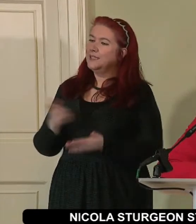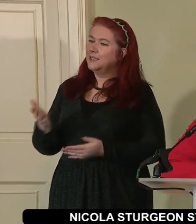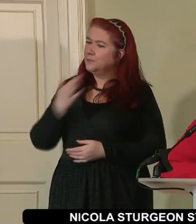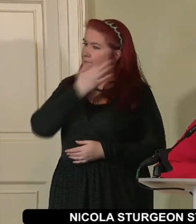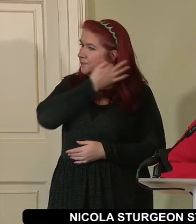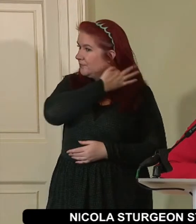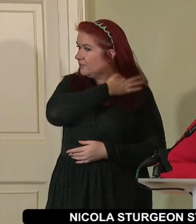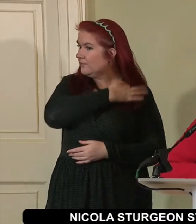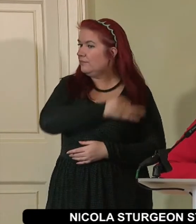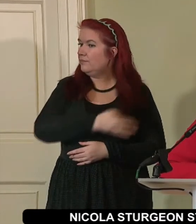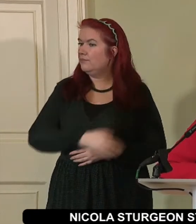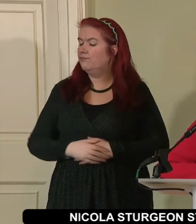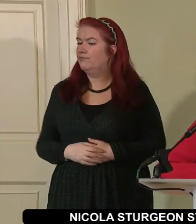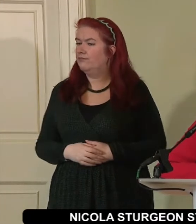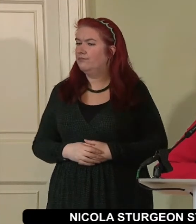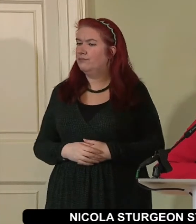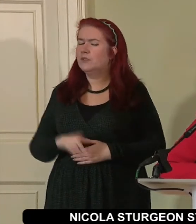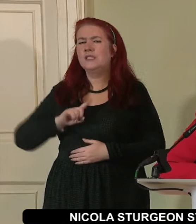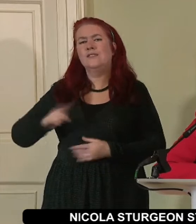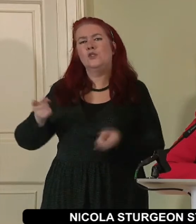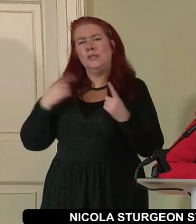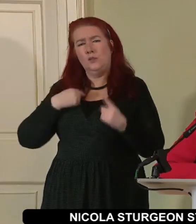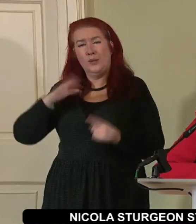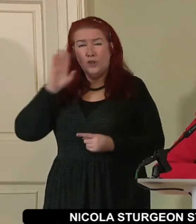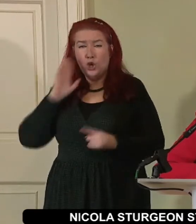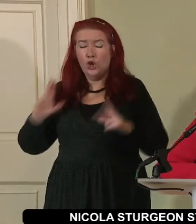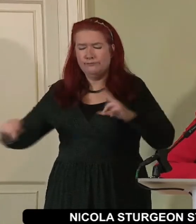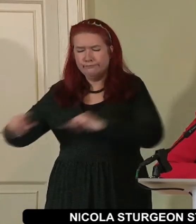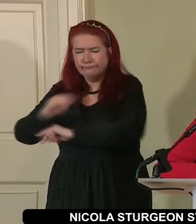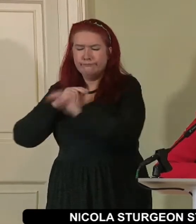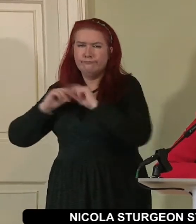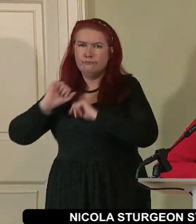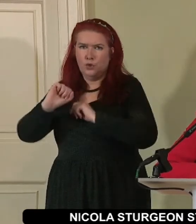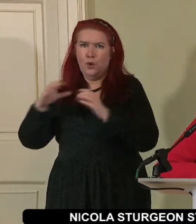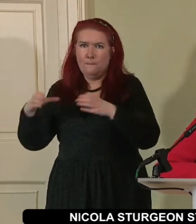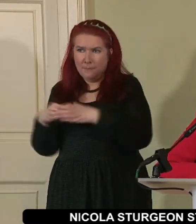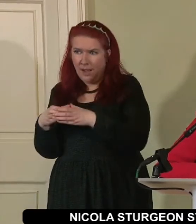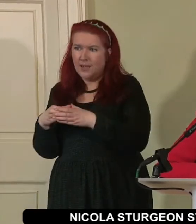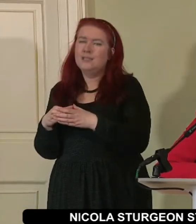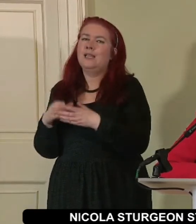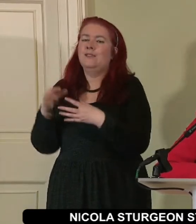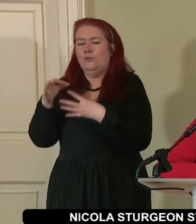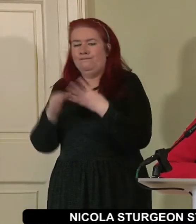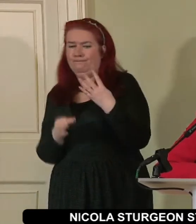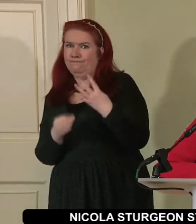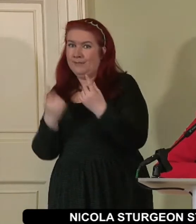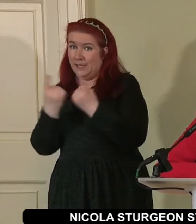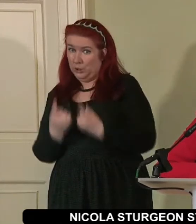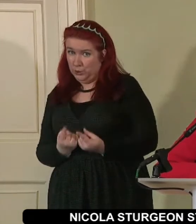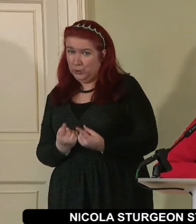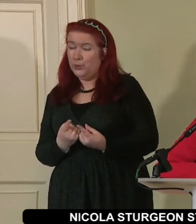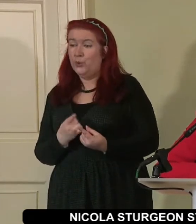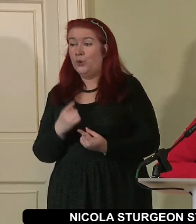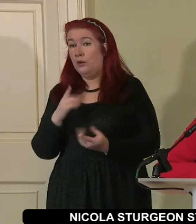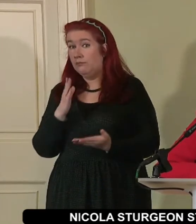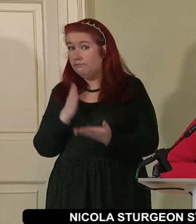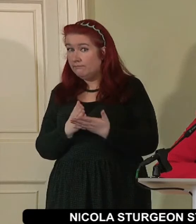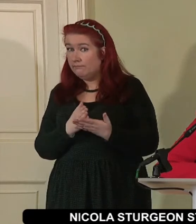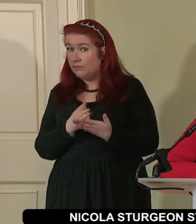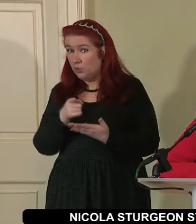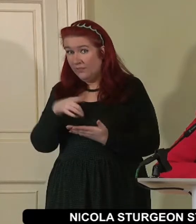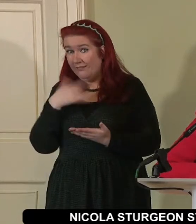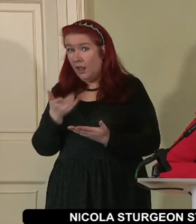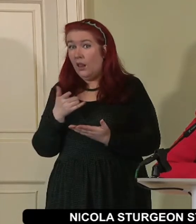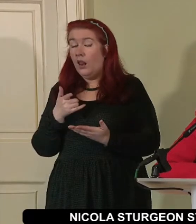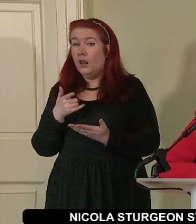First Minister, we've heard rumblings of divisions within the party in recent weeks, particularly around certain issues. Ultimately, did you lose